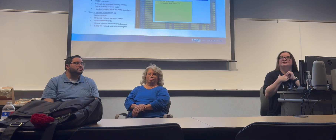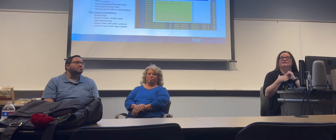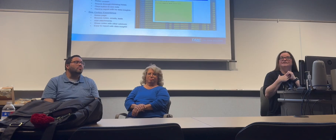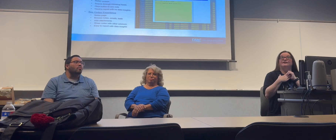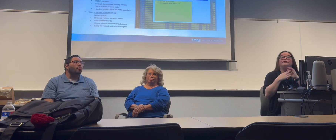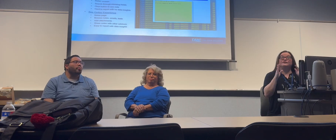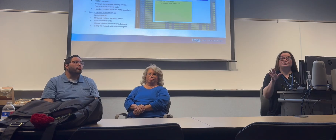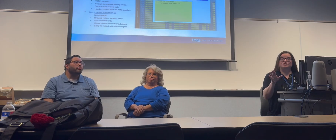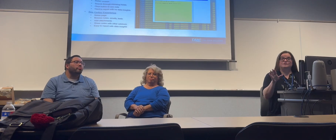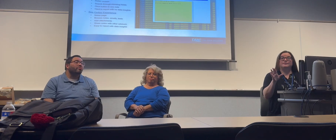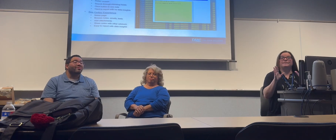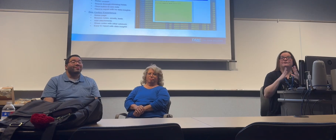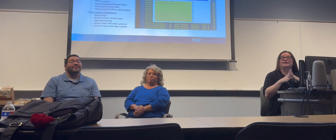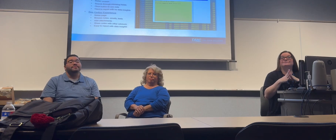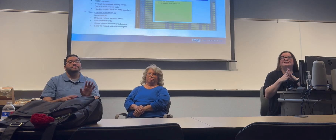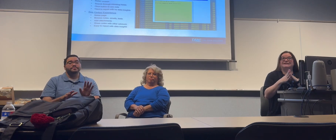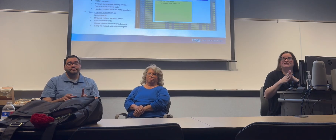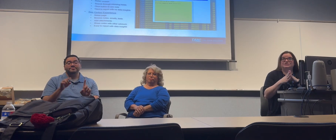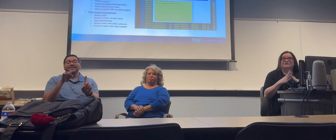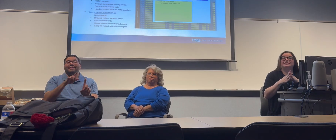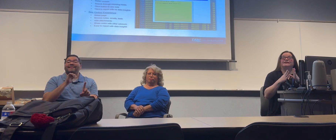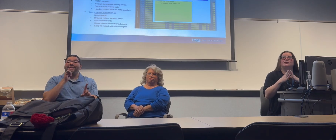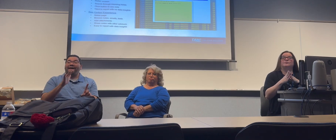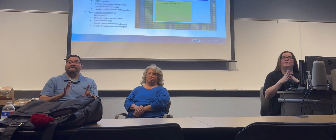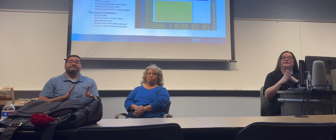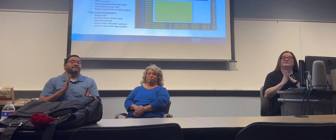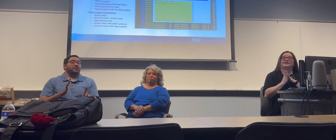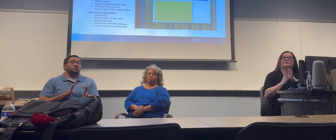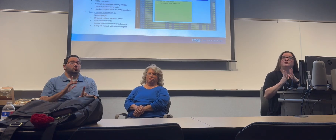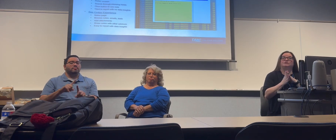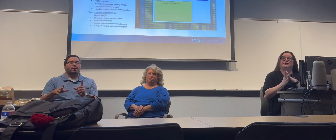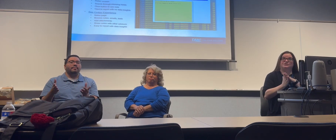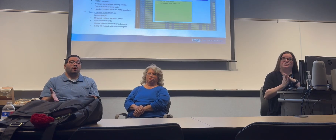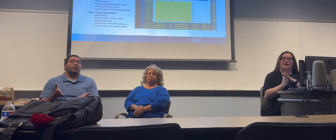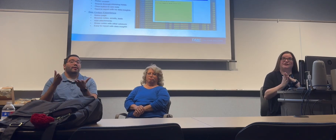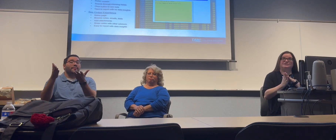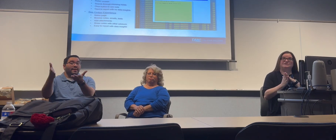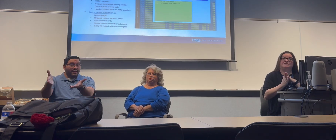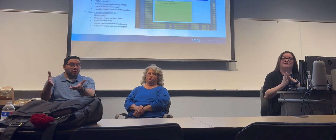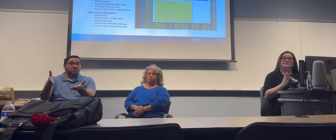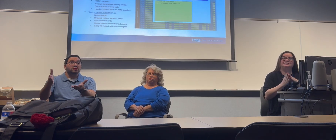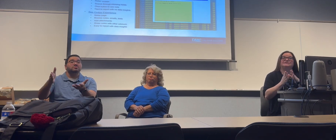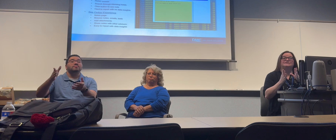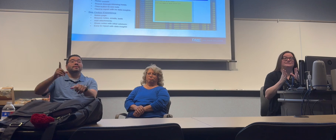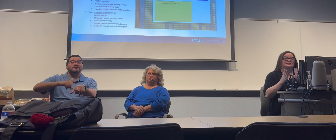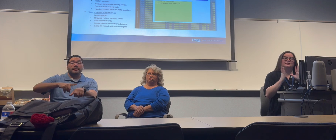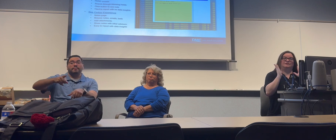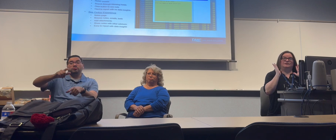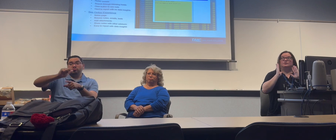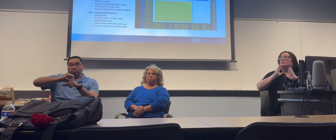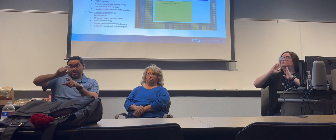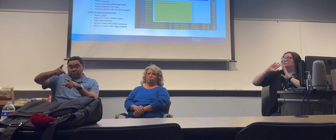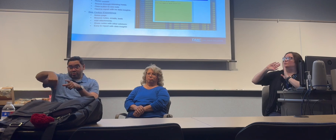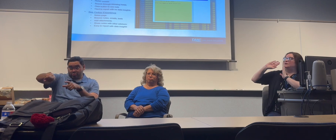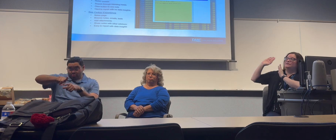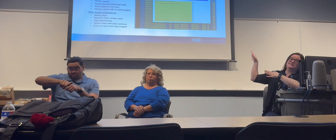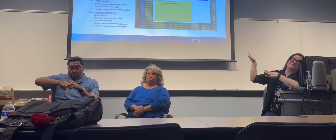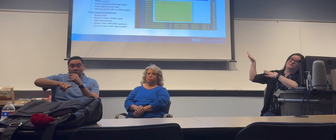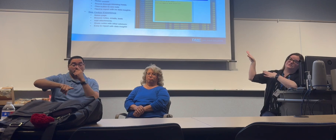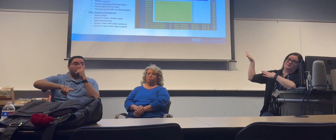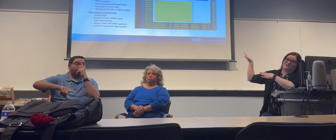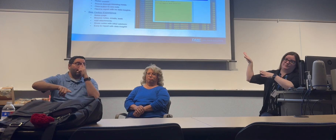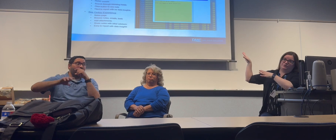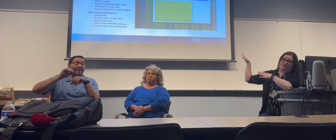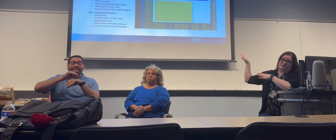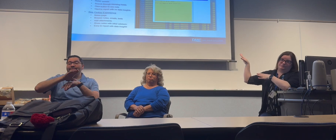not official, but my recommendation that I hope by the time we train you guys on this is advising